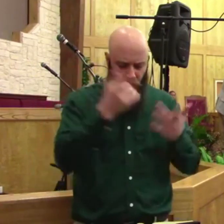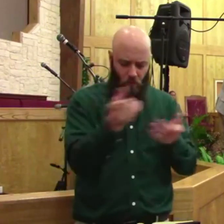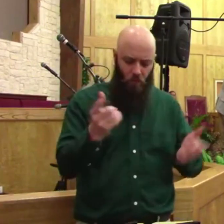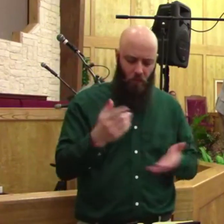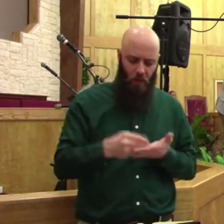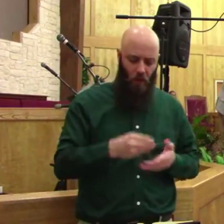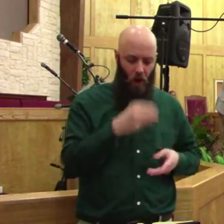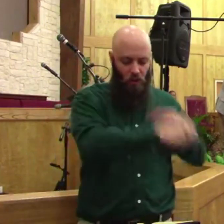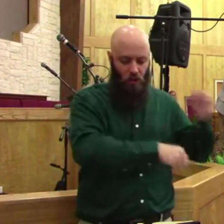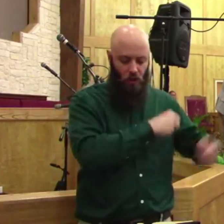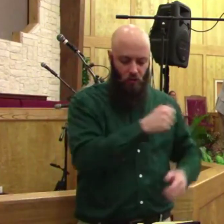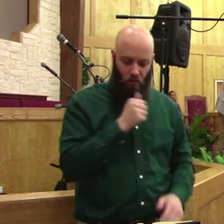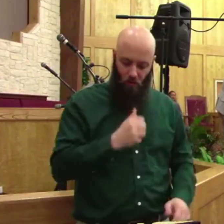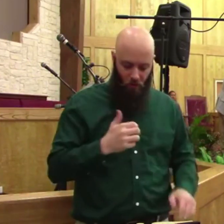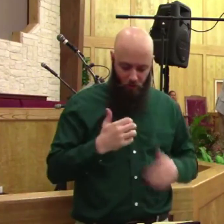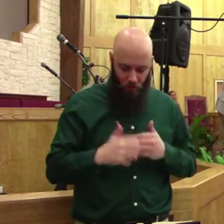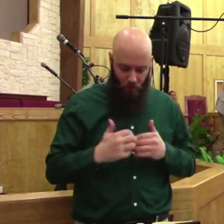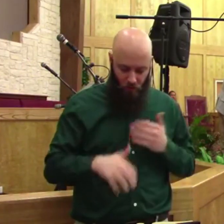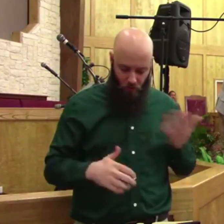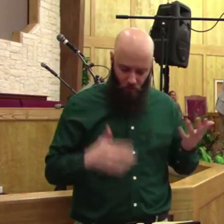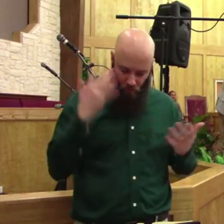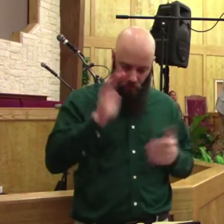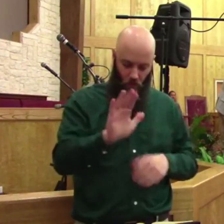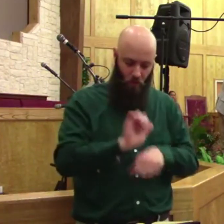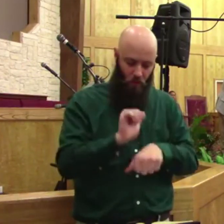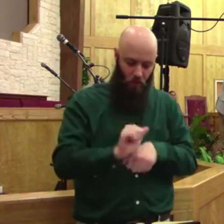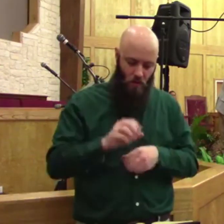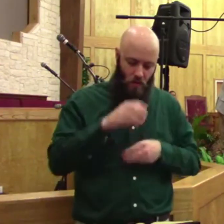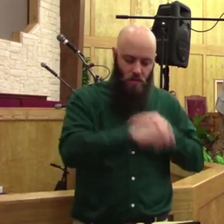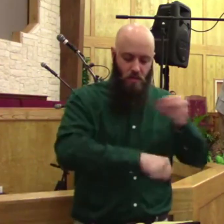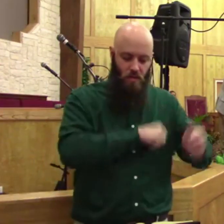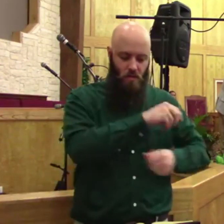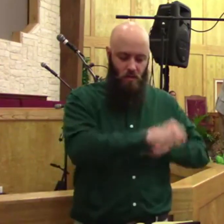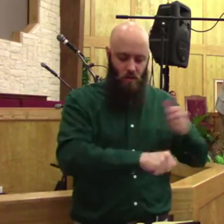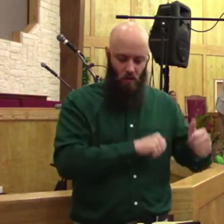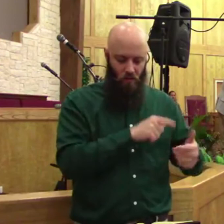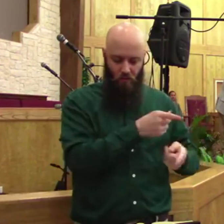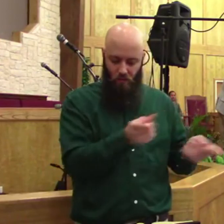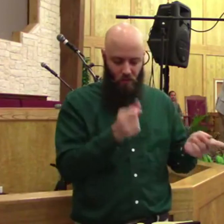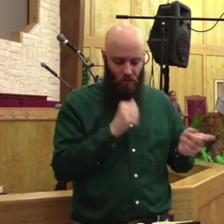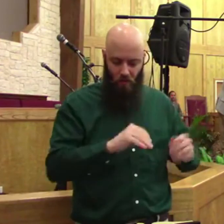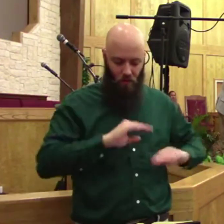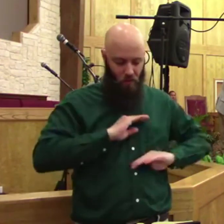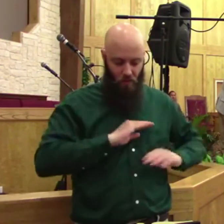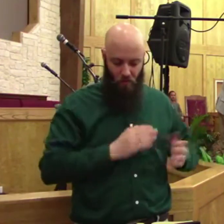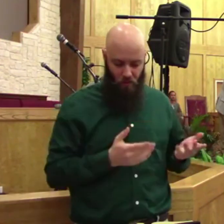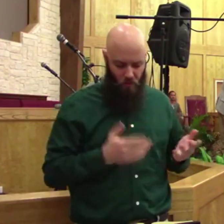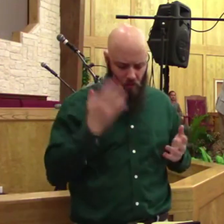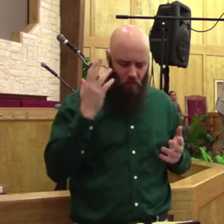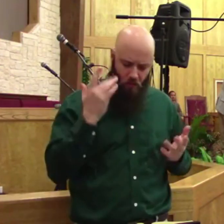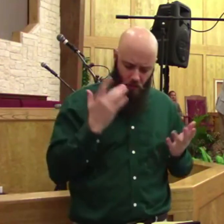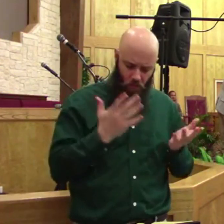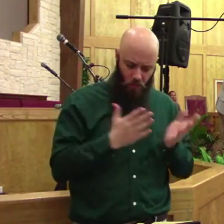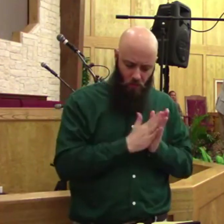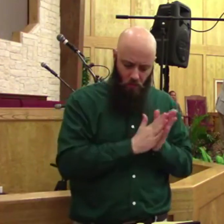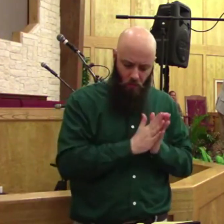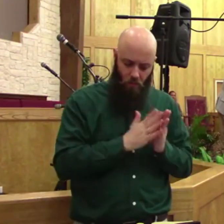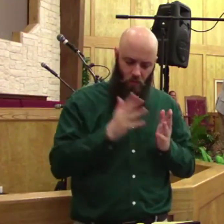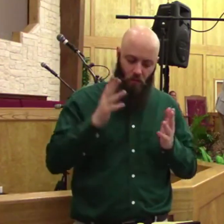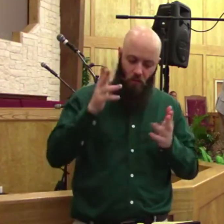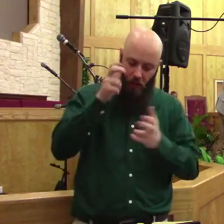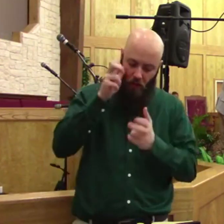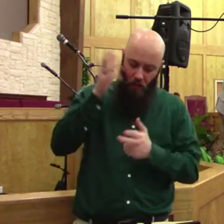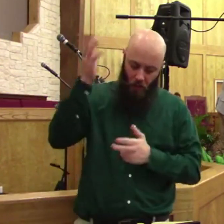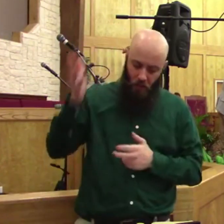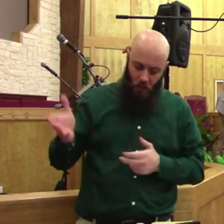milk without money and without price. Why do you spend your money for that which is not bread, and your labor for that which does